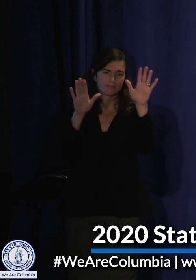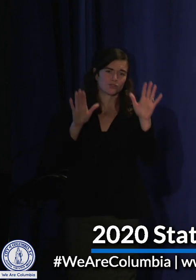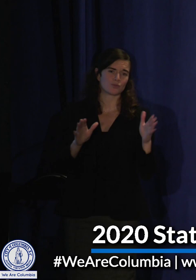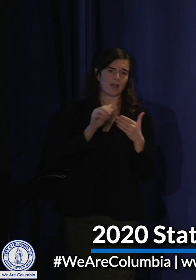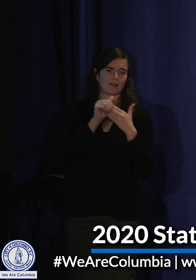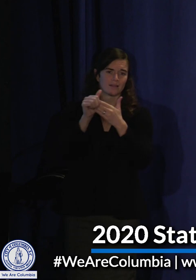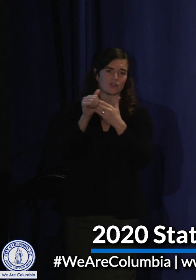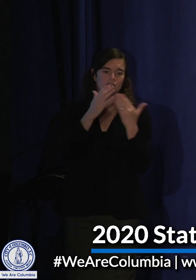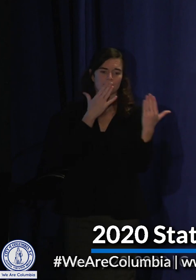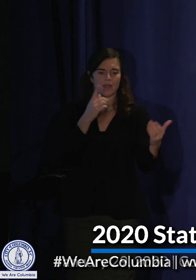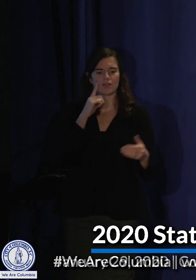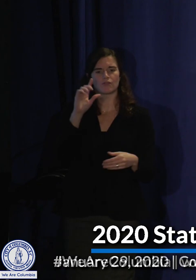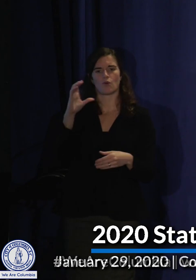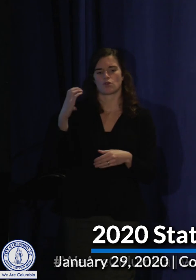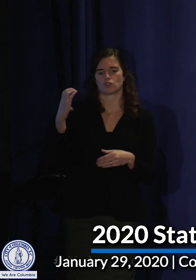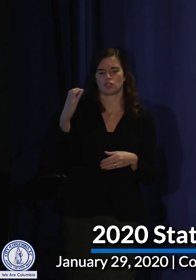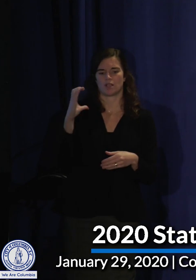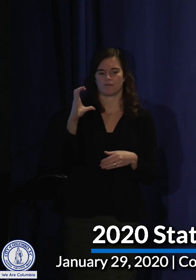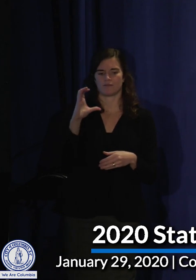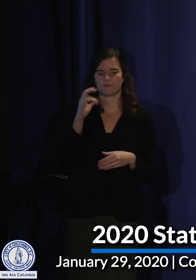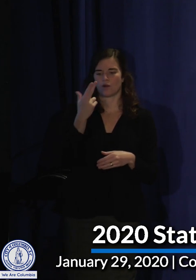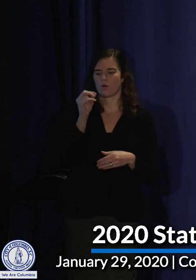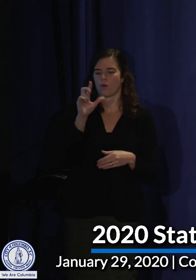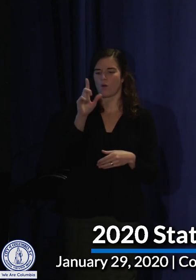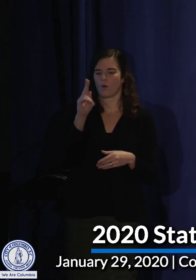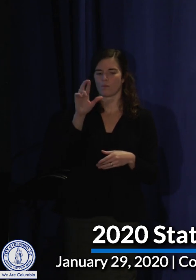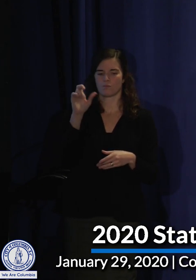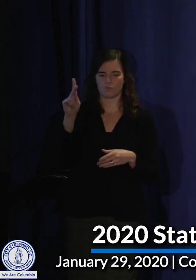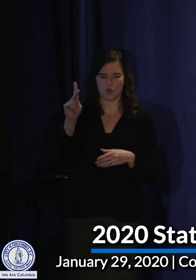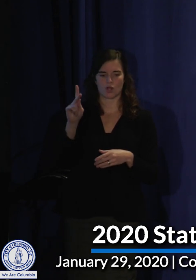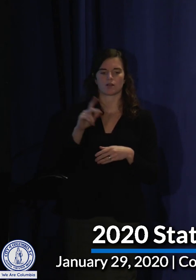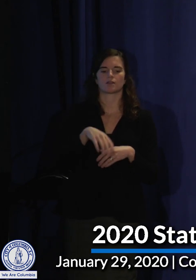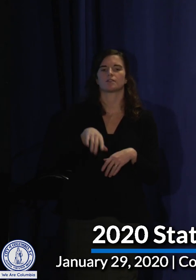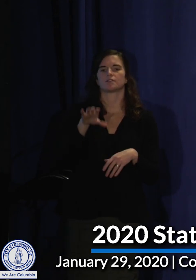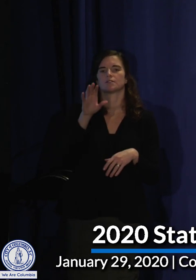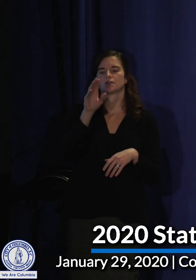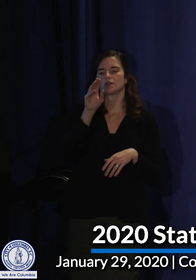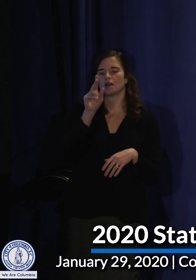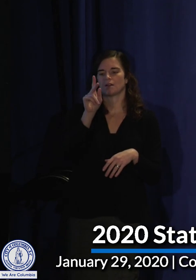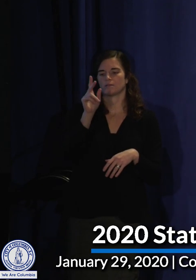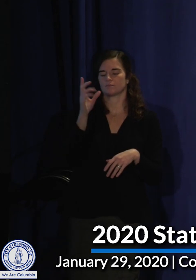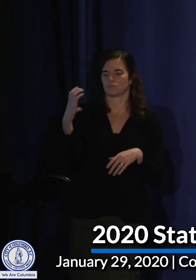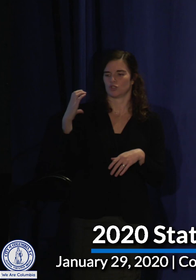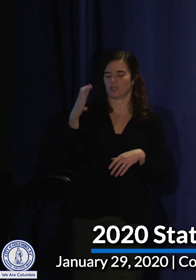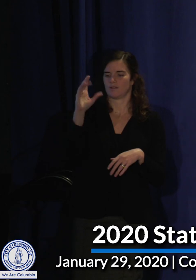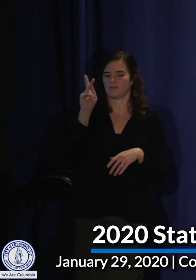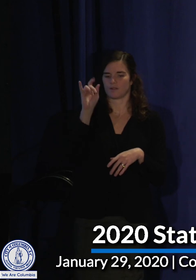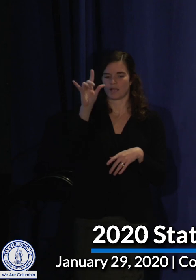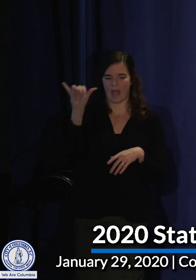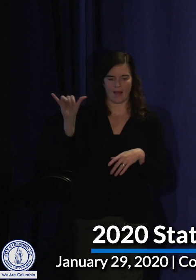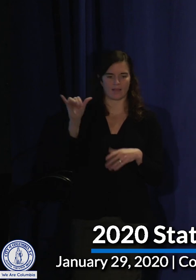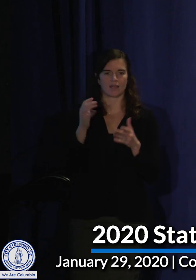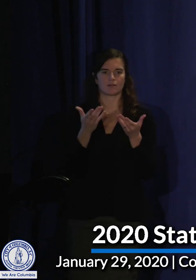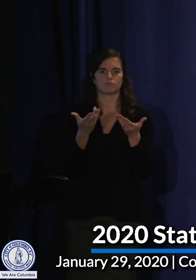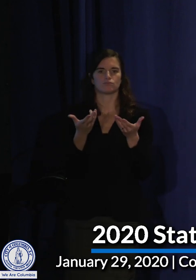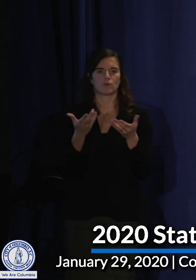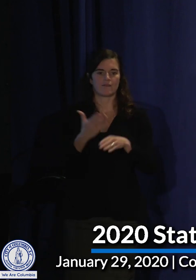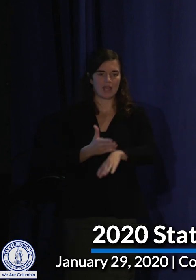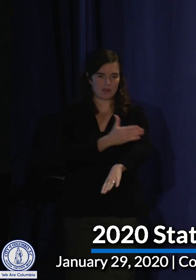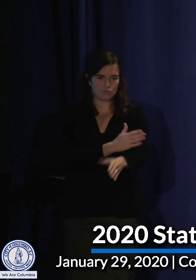leadership, and thanks to Chief Holbrook and Deputy Chief Kelly and the men and women of the Columbia Police Department, we've improved morale,